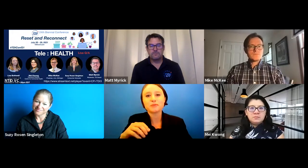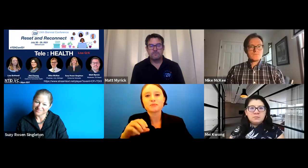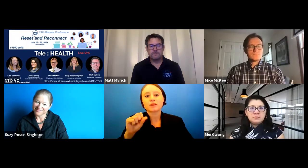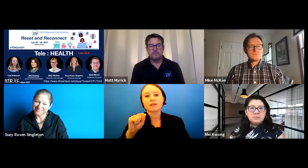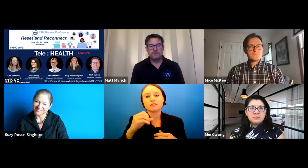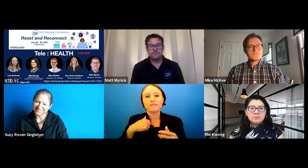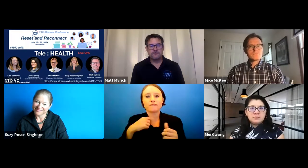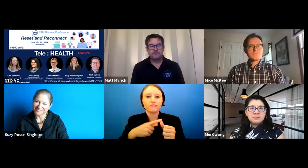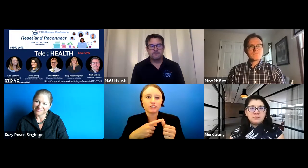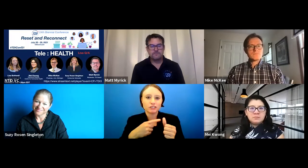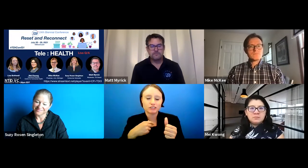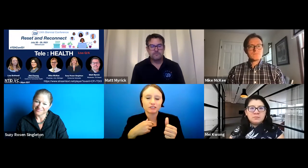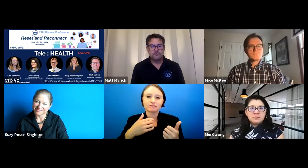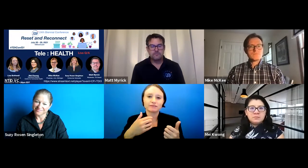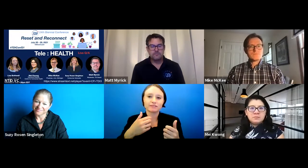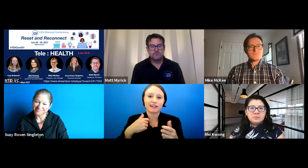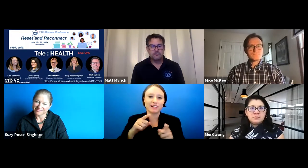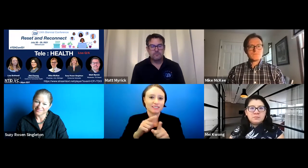Sure. Hi again, this is Lisa.